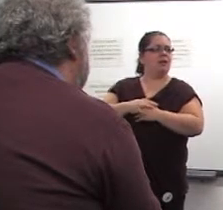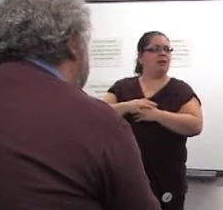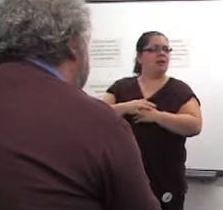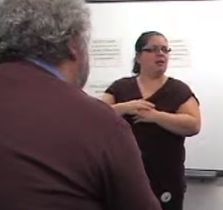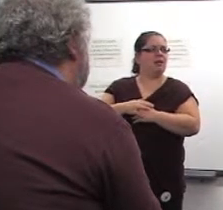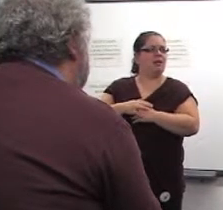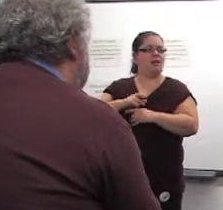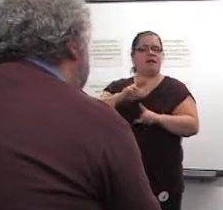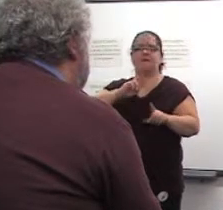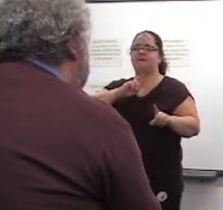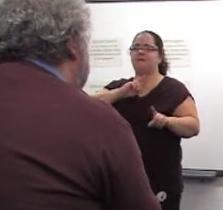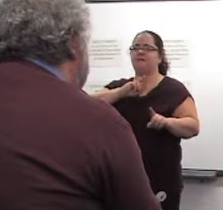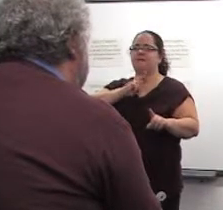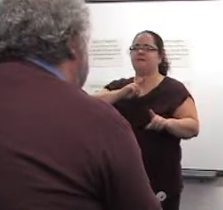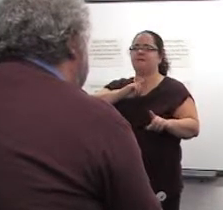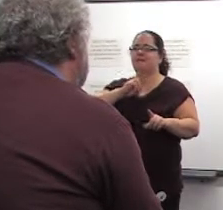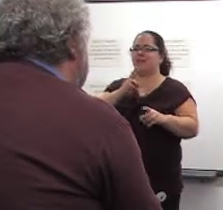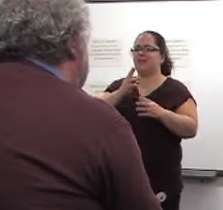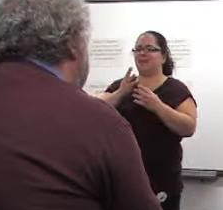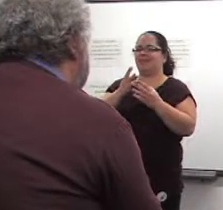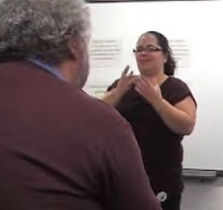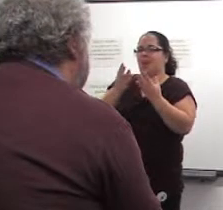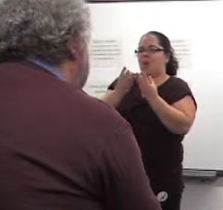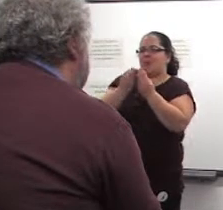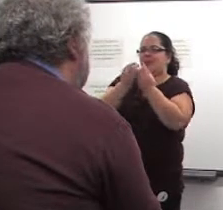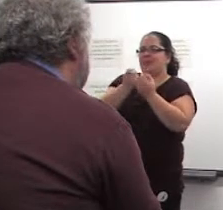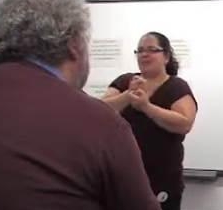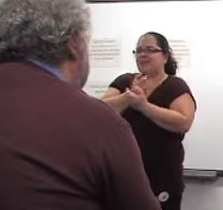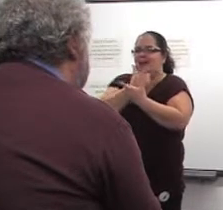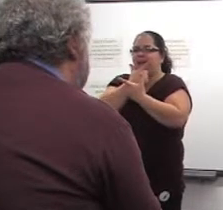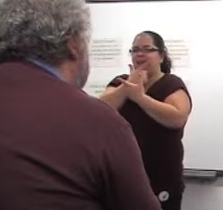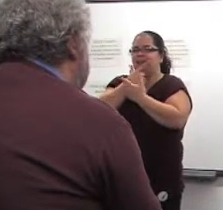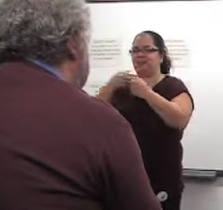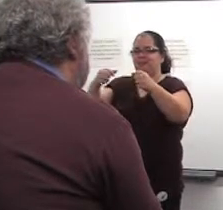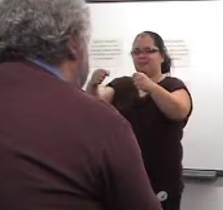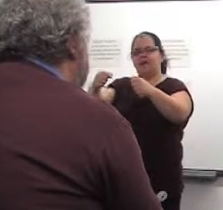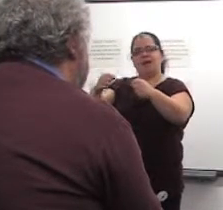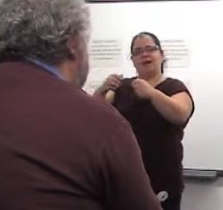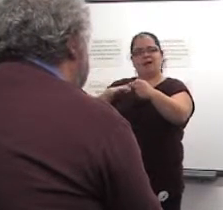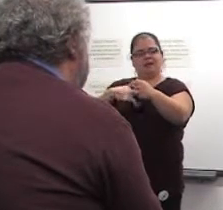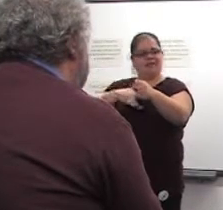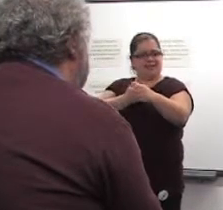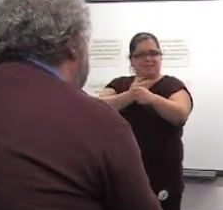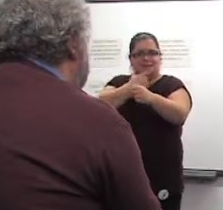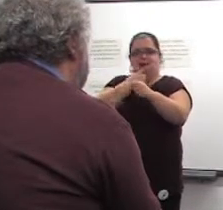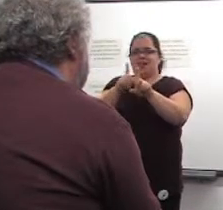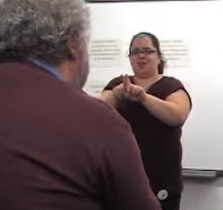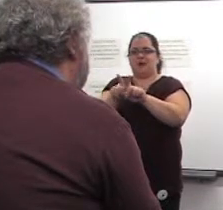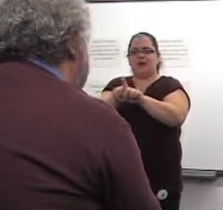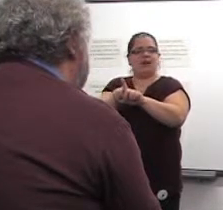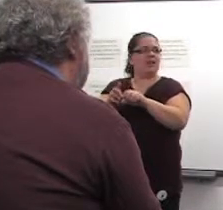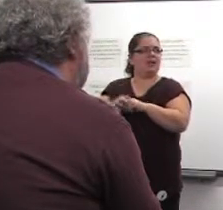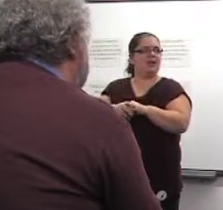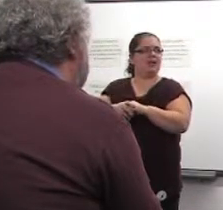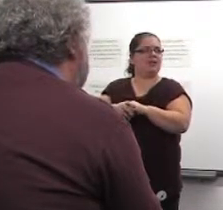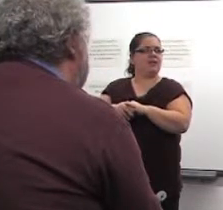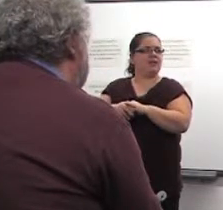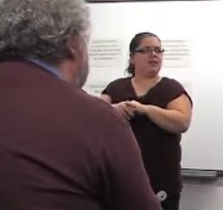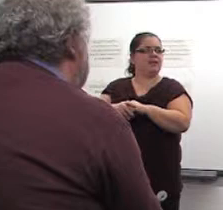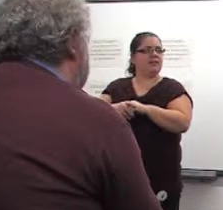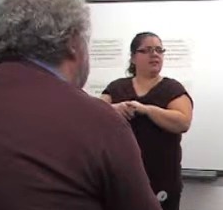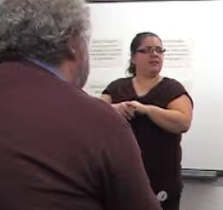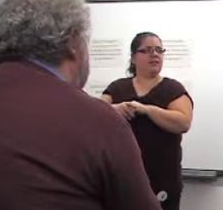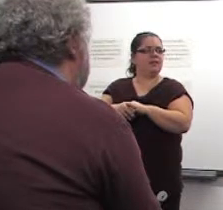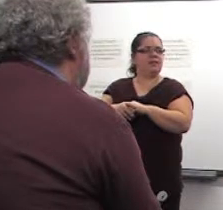voice curved by a smile. He found he was smiling too. He remembered then